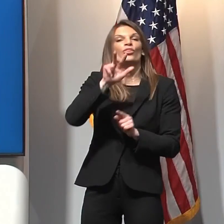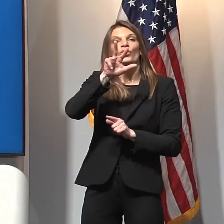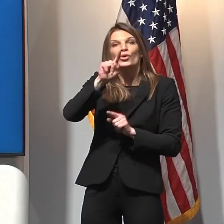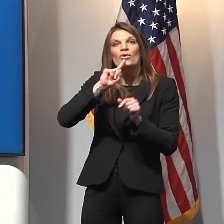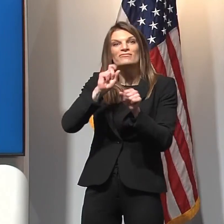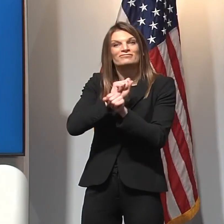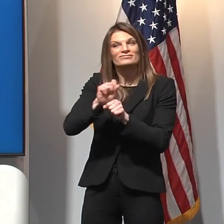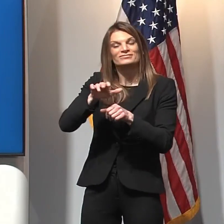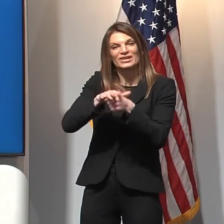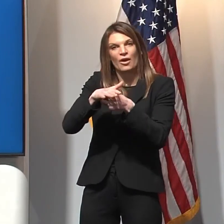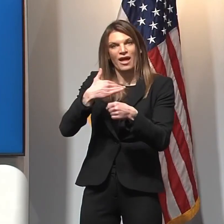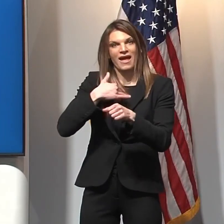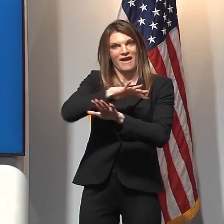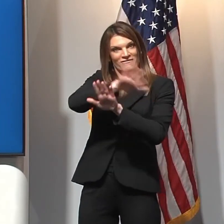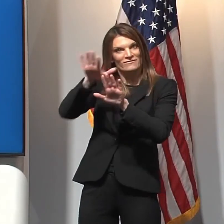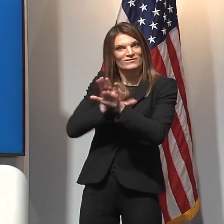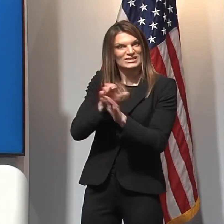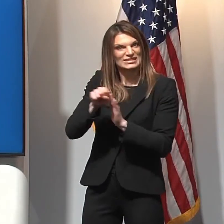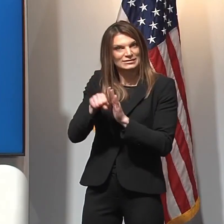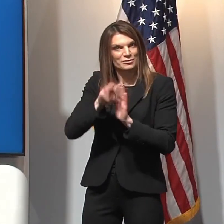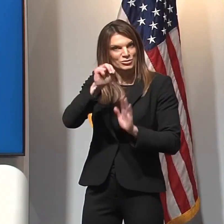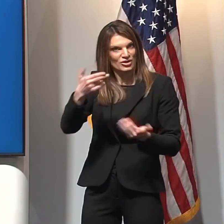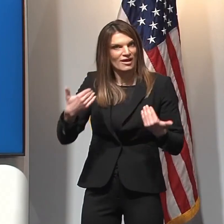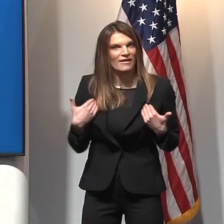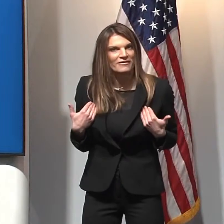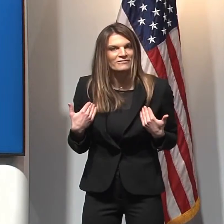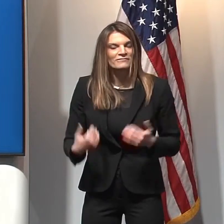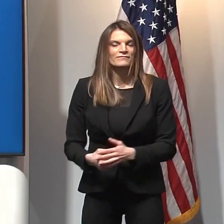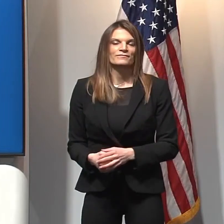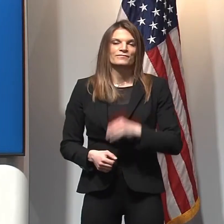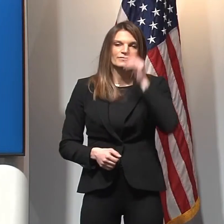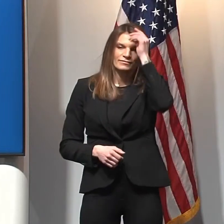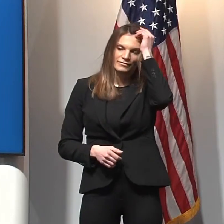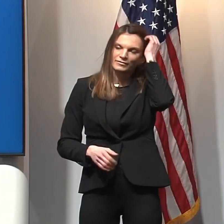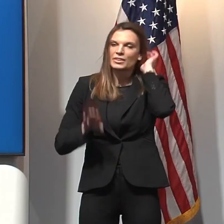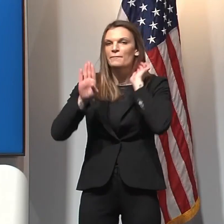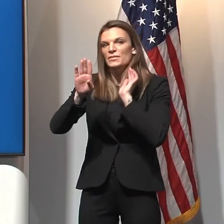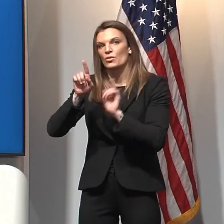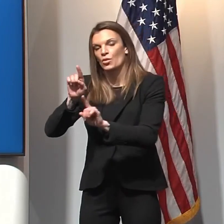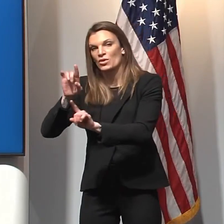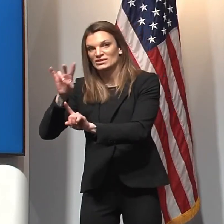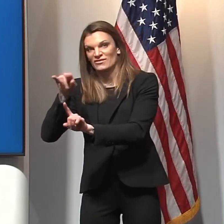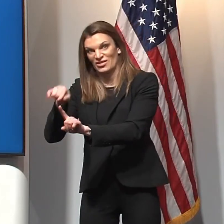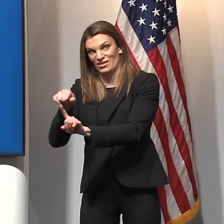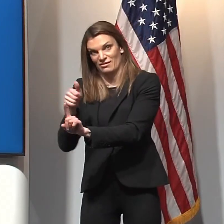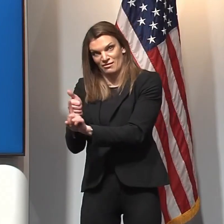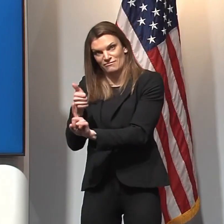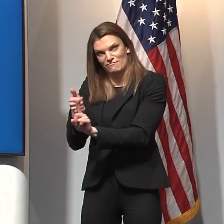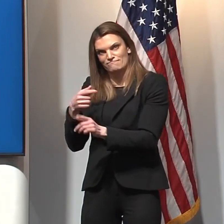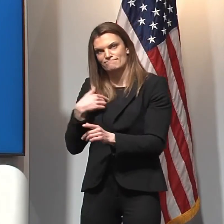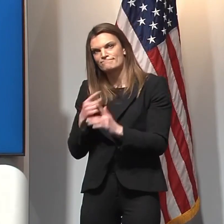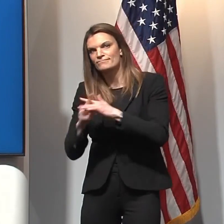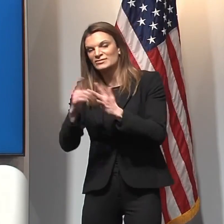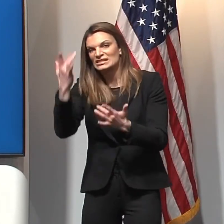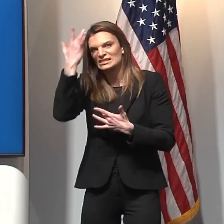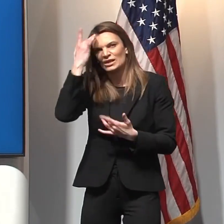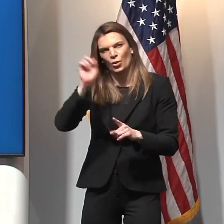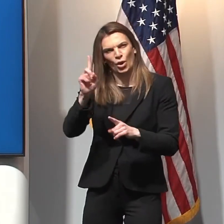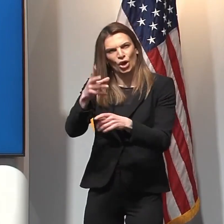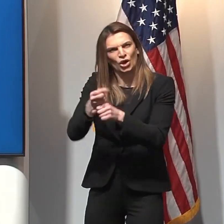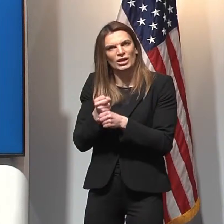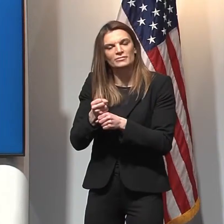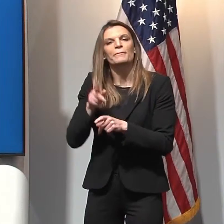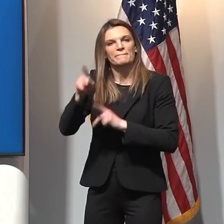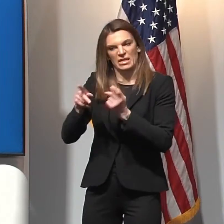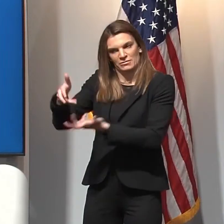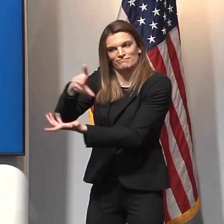counties. The majority of the B117 variant cases we have identified have been associated with outbreaks in congregate